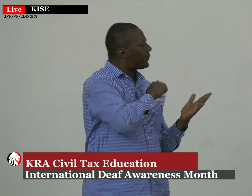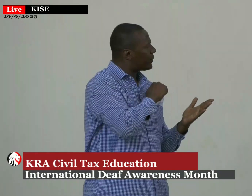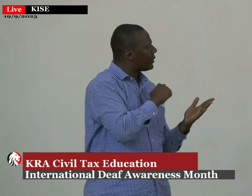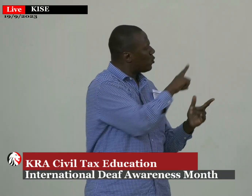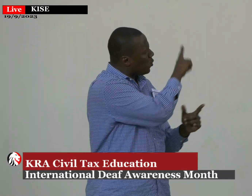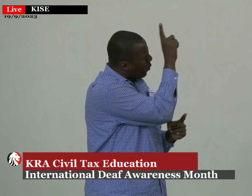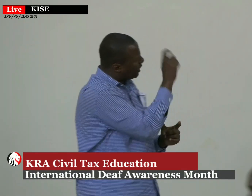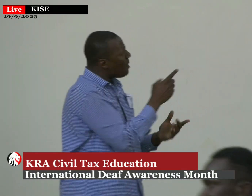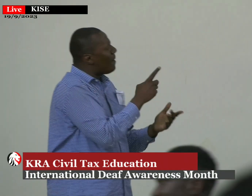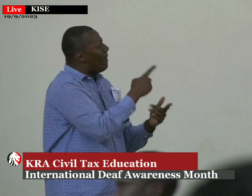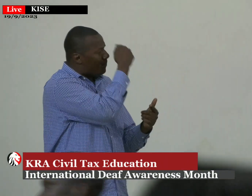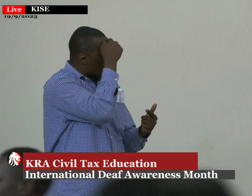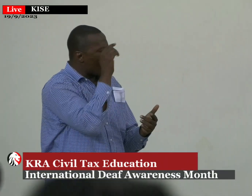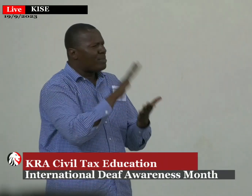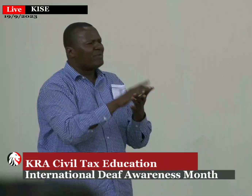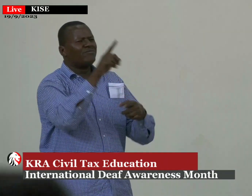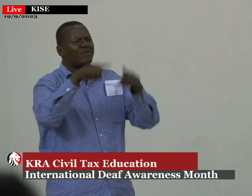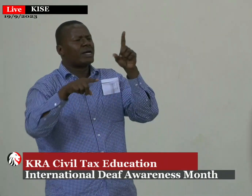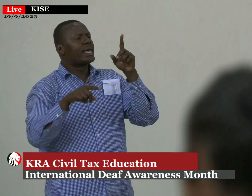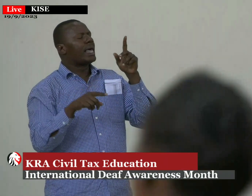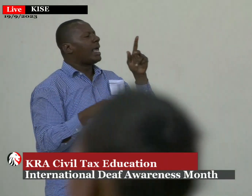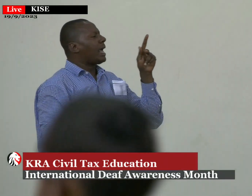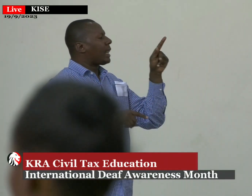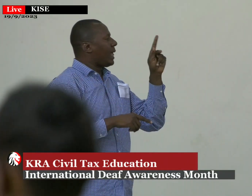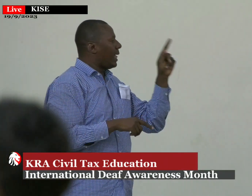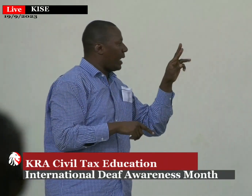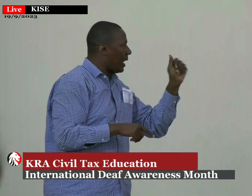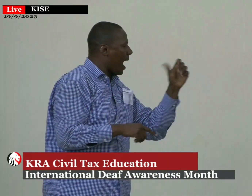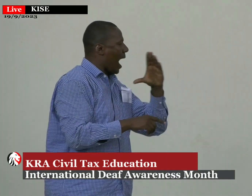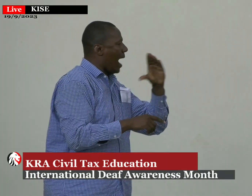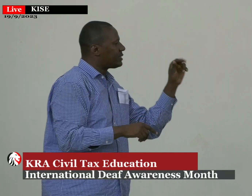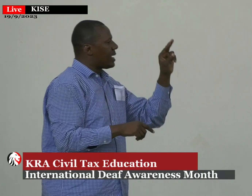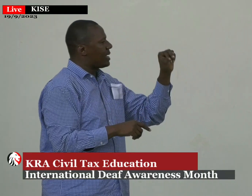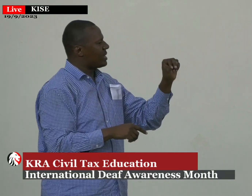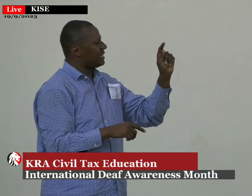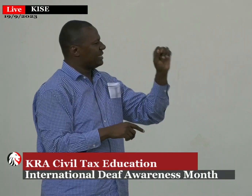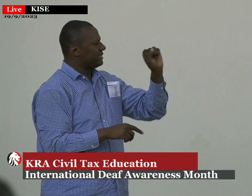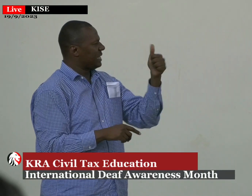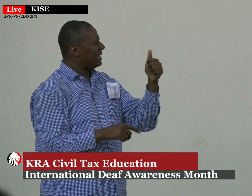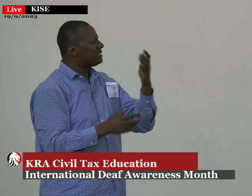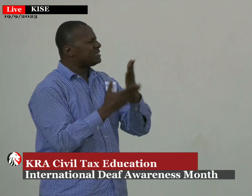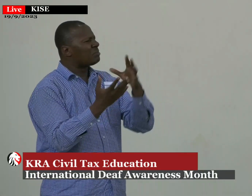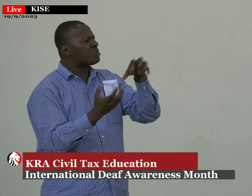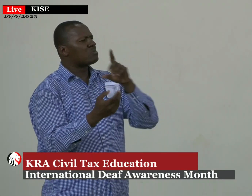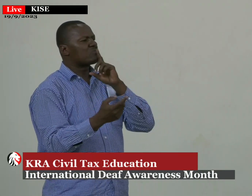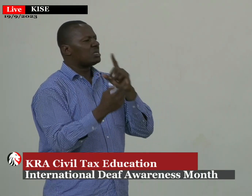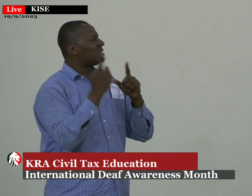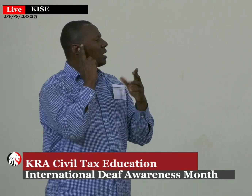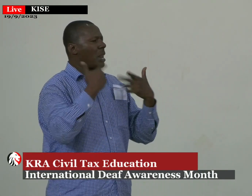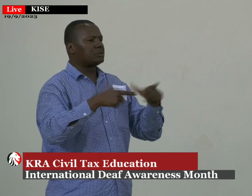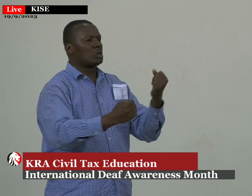Does the law of Kenya allow deaf people to drive in Kenya? Because KRA and